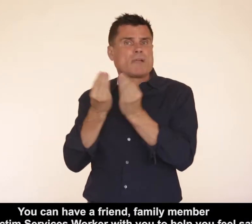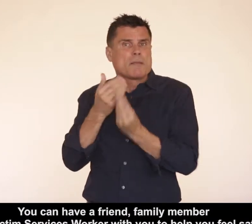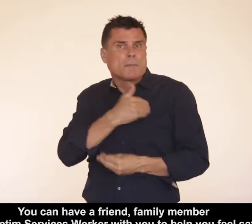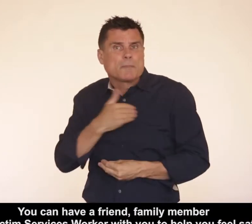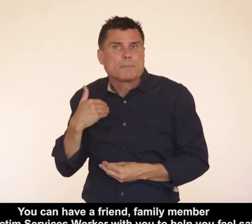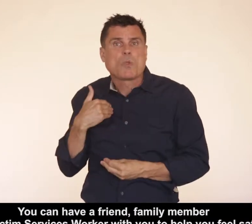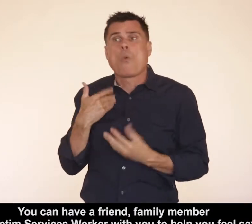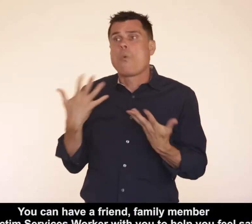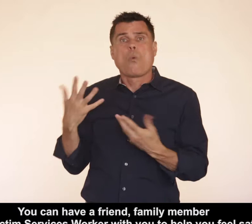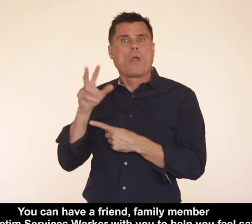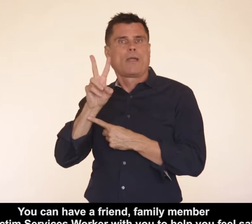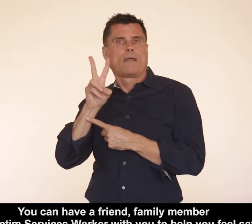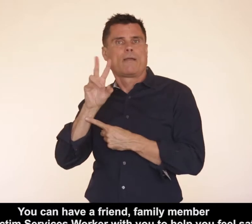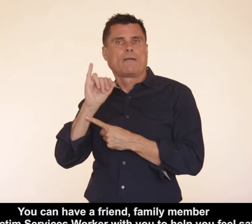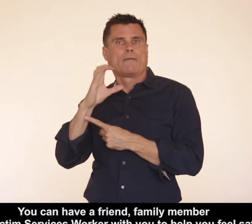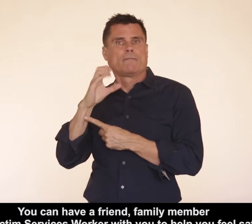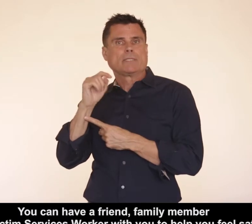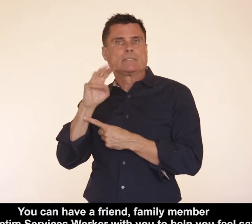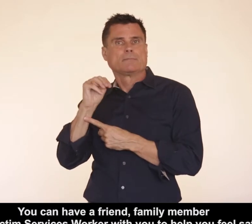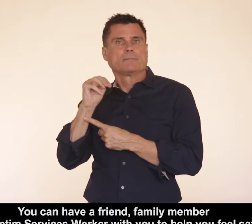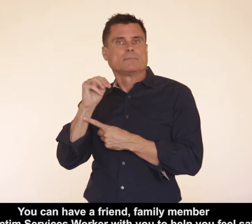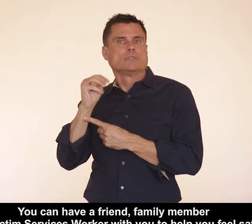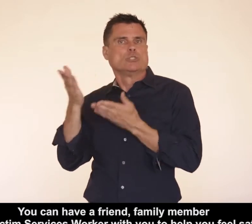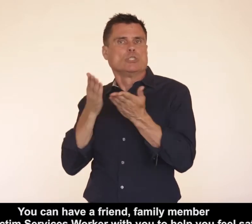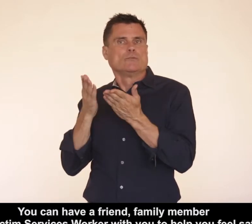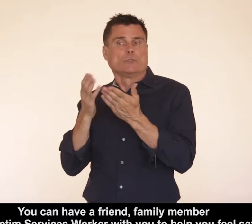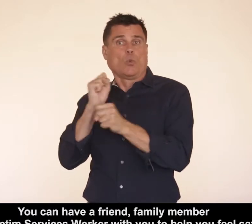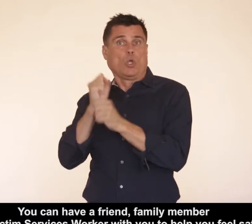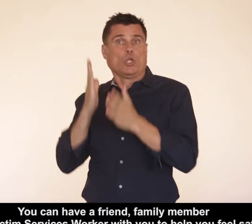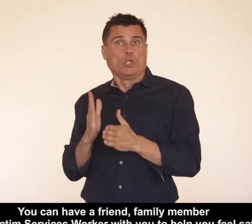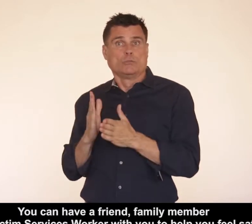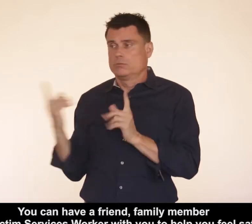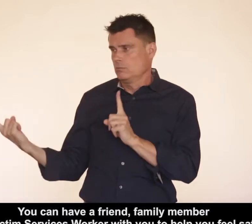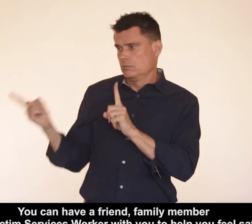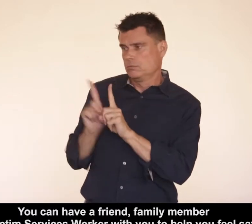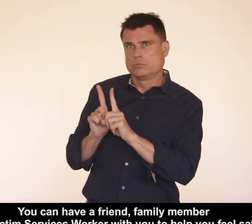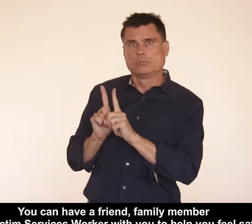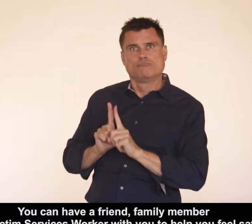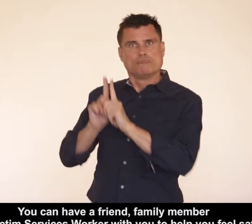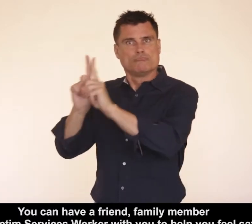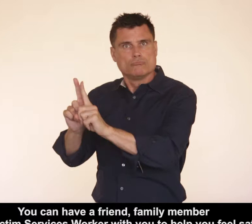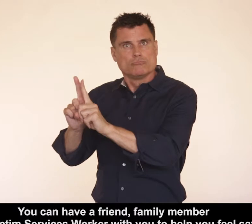You can have a friend, family member, or a victim services worker with you to help you feel safe.